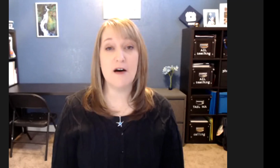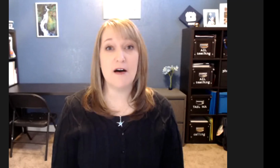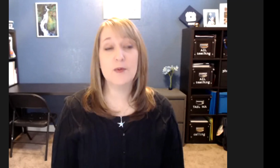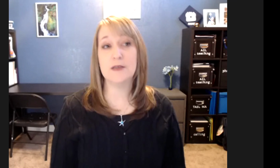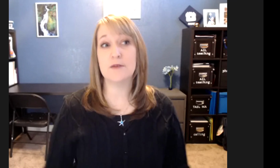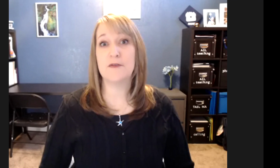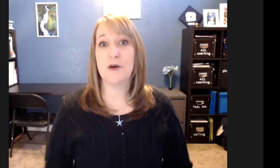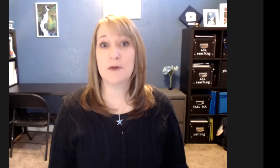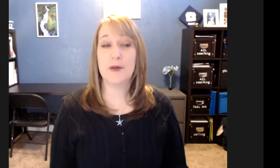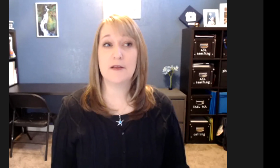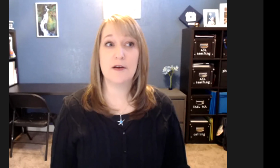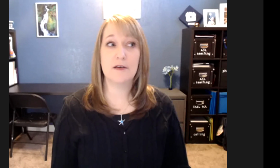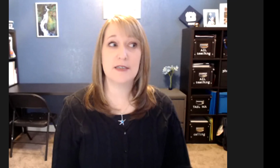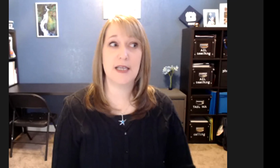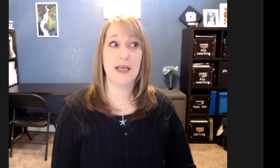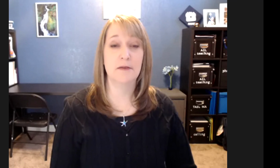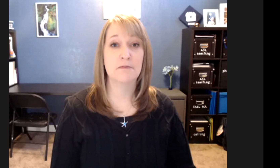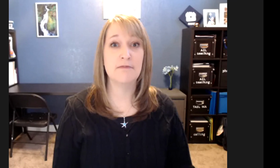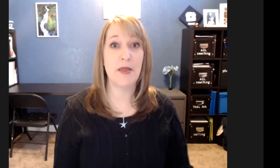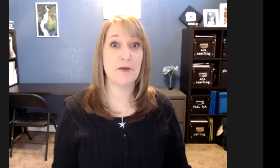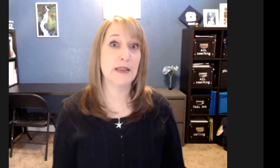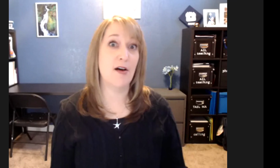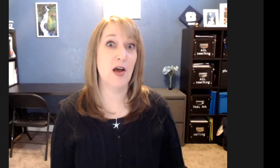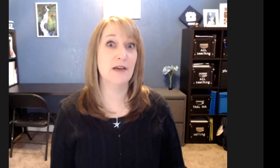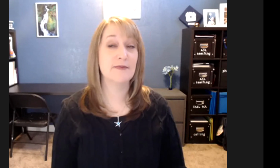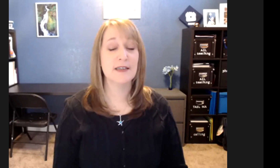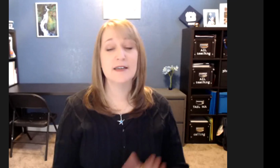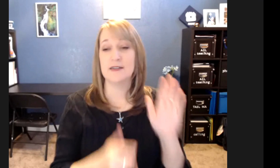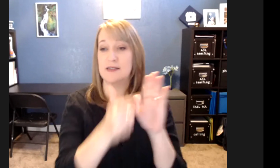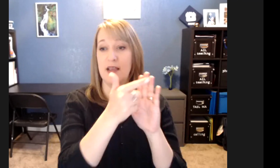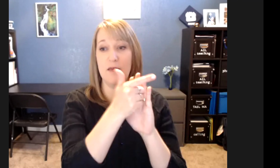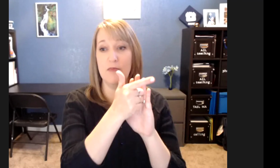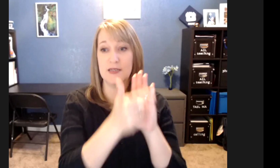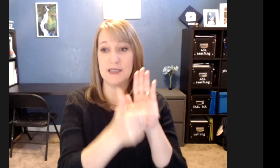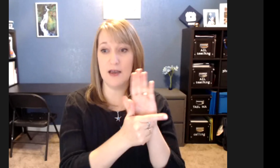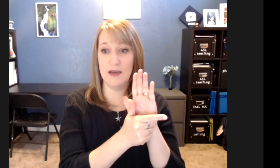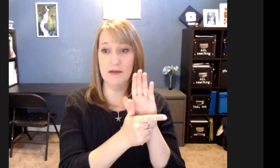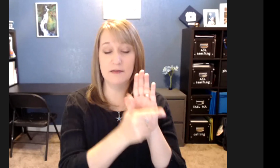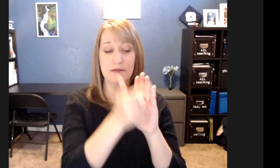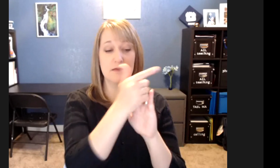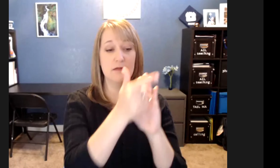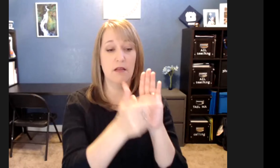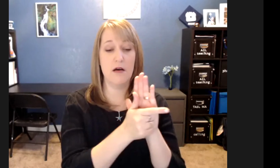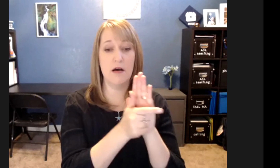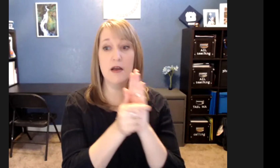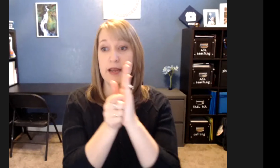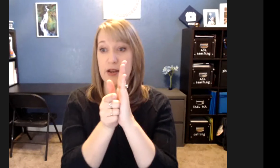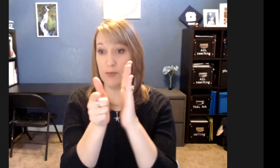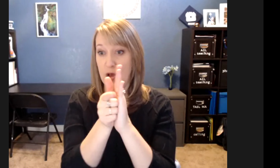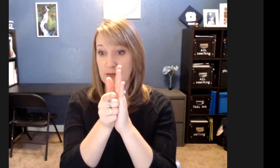Law, we learned before when we learned like mother-in-law, same sign, law. Now your palms